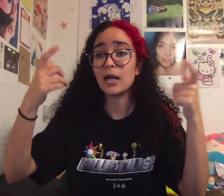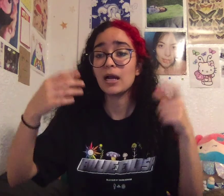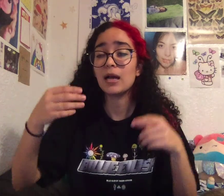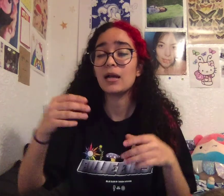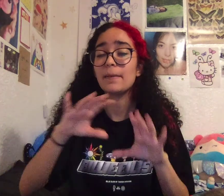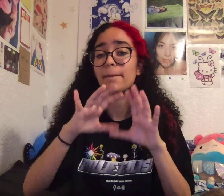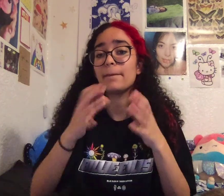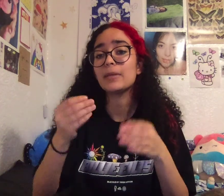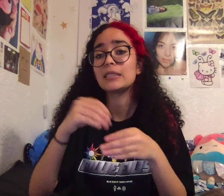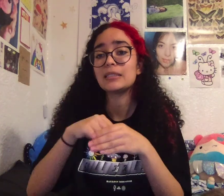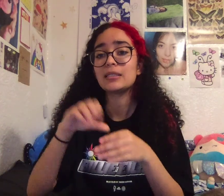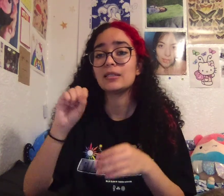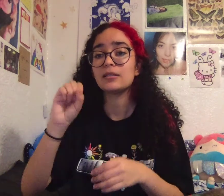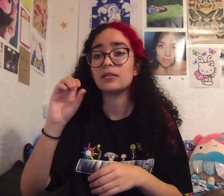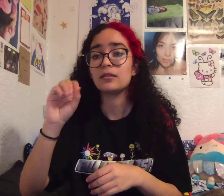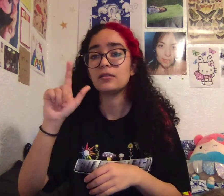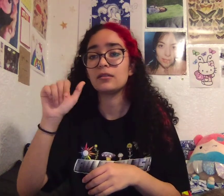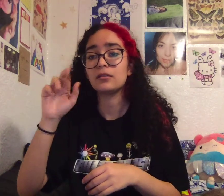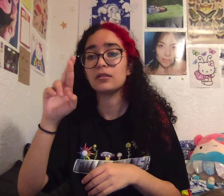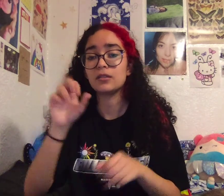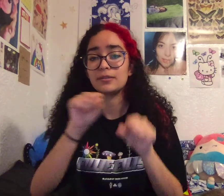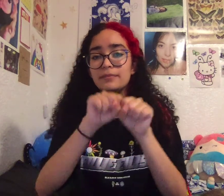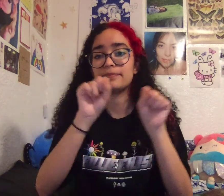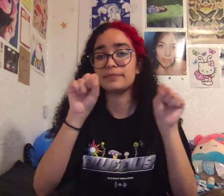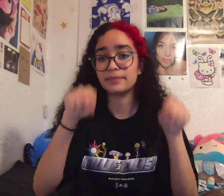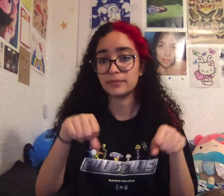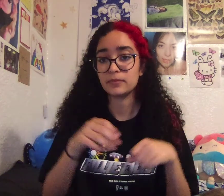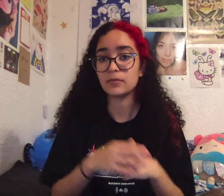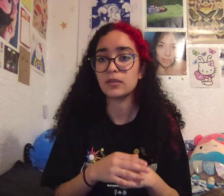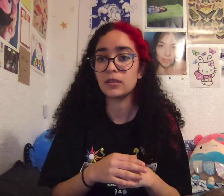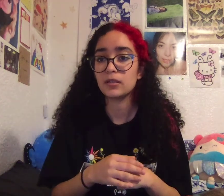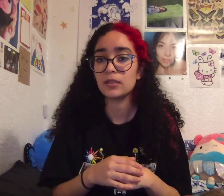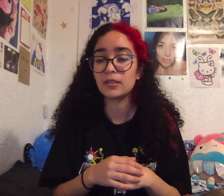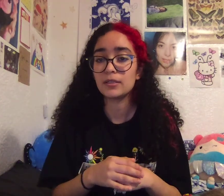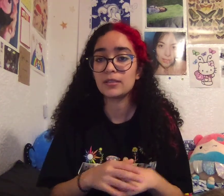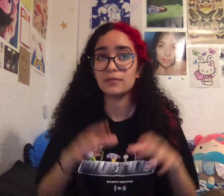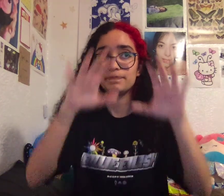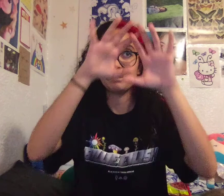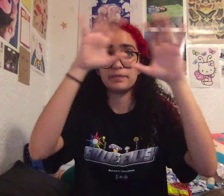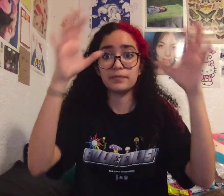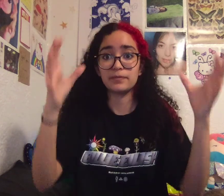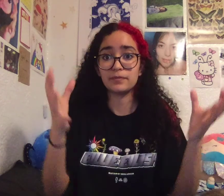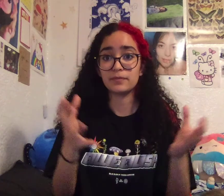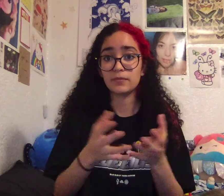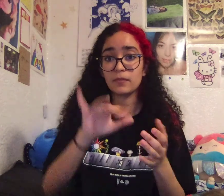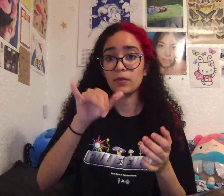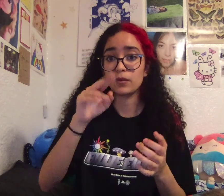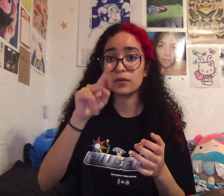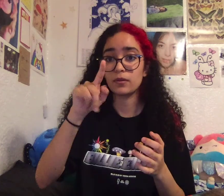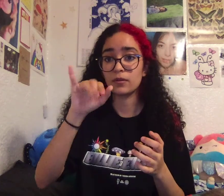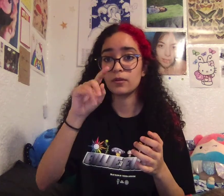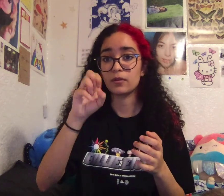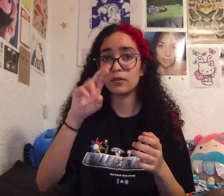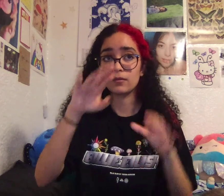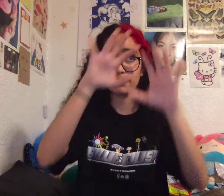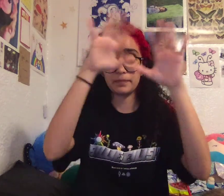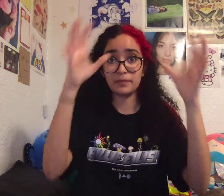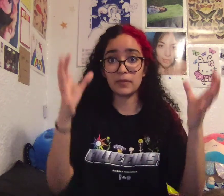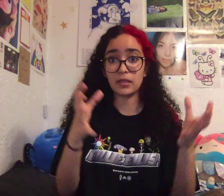system. In fact, all of the other planets could fit in Jupiter, and there would be extra room. All of